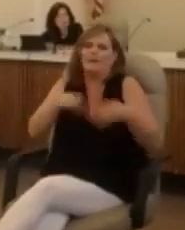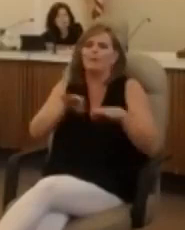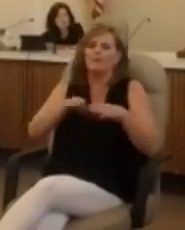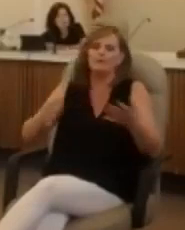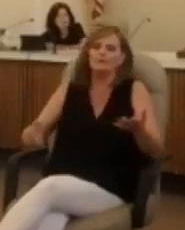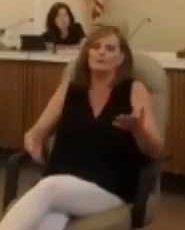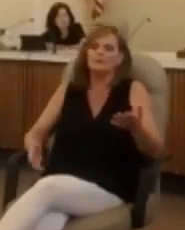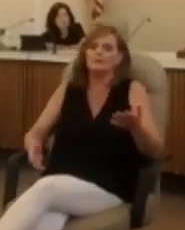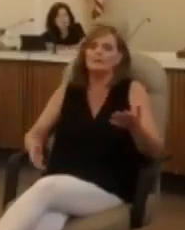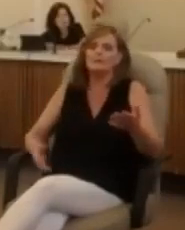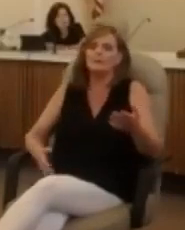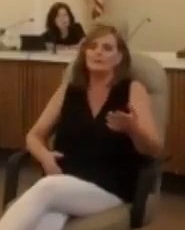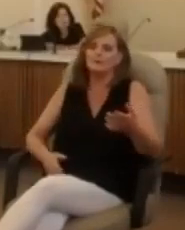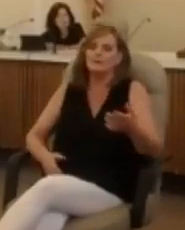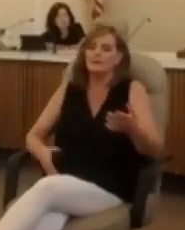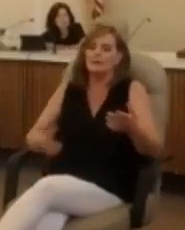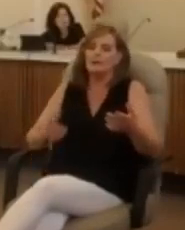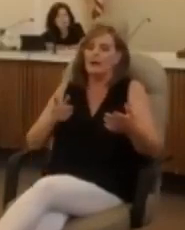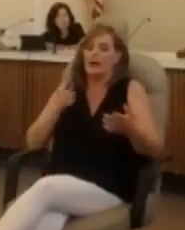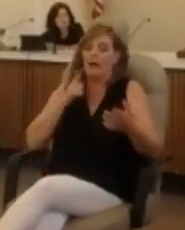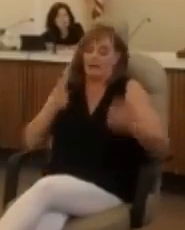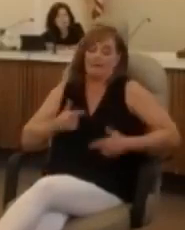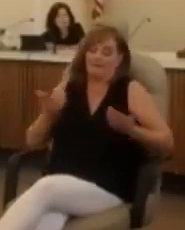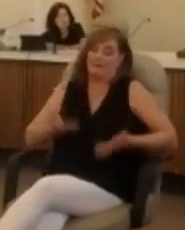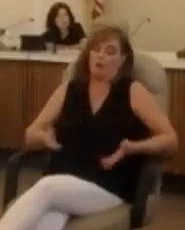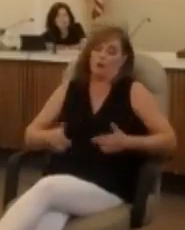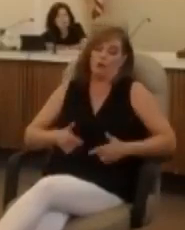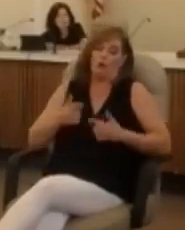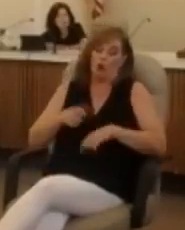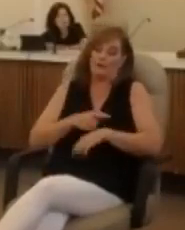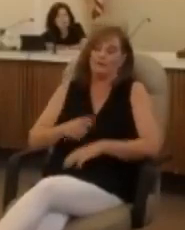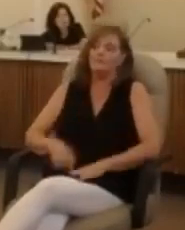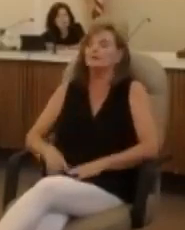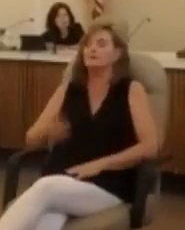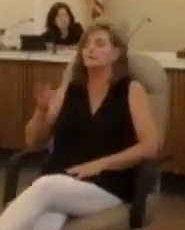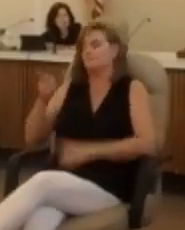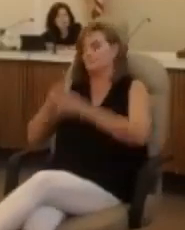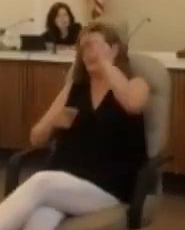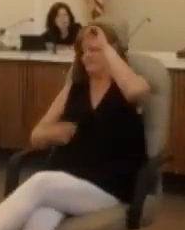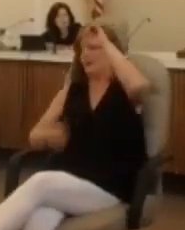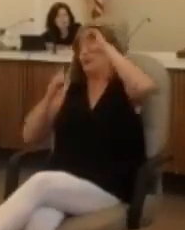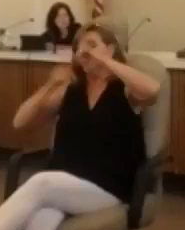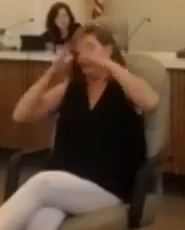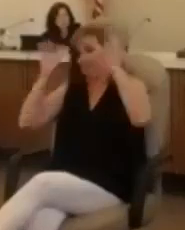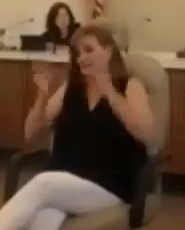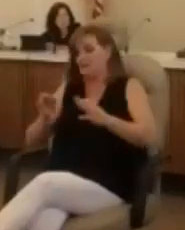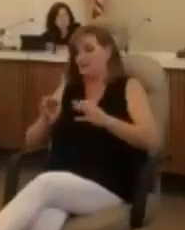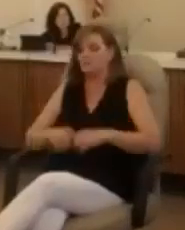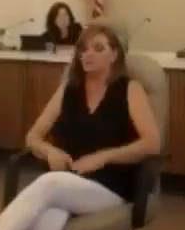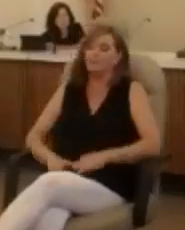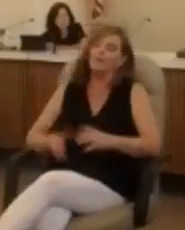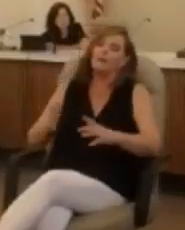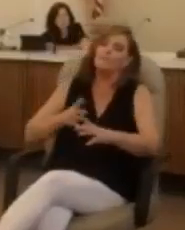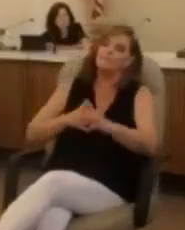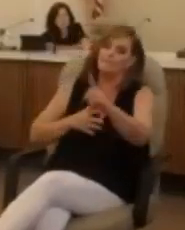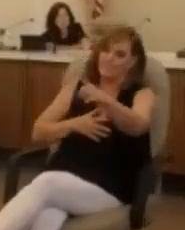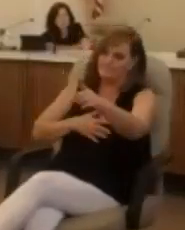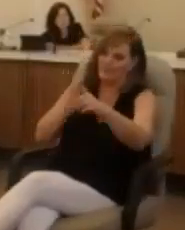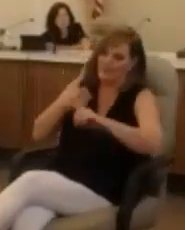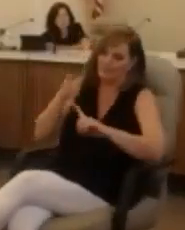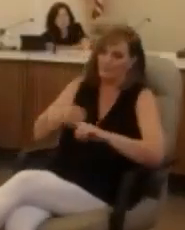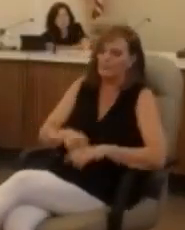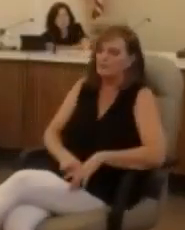talking about, I've been here a long time now, so. The decision for that But location. my point is, do the petitions